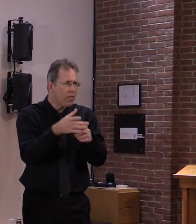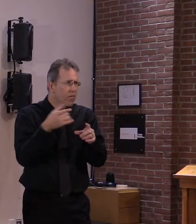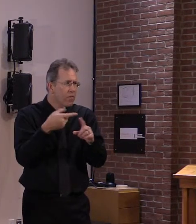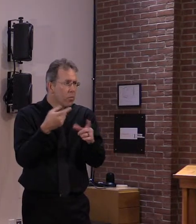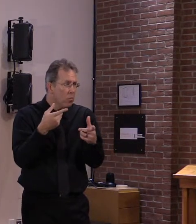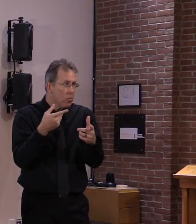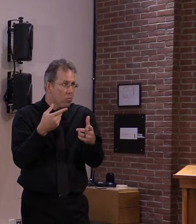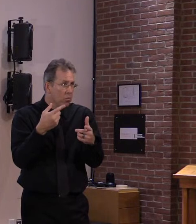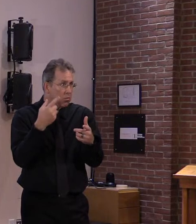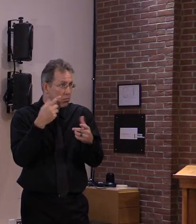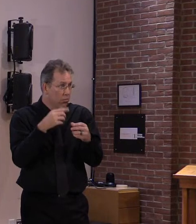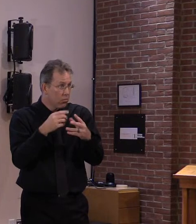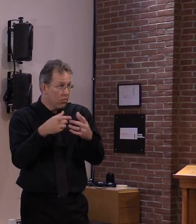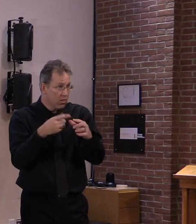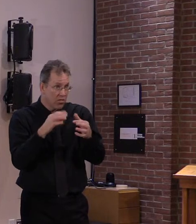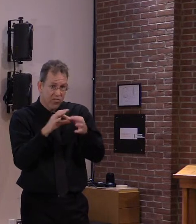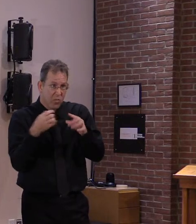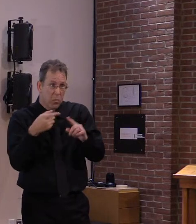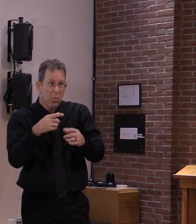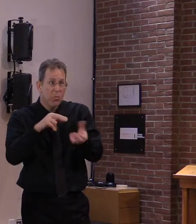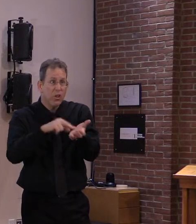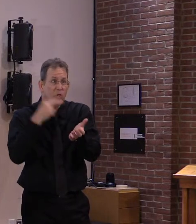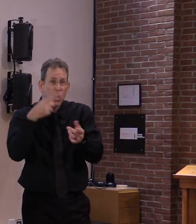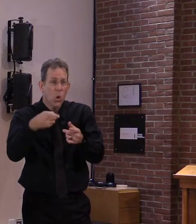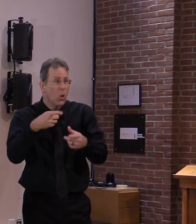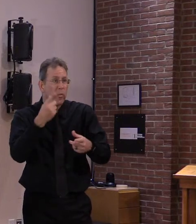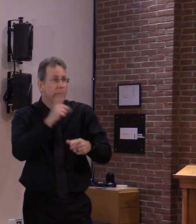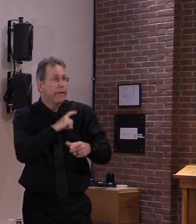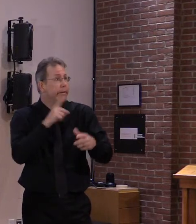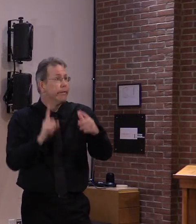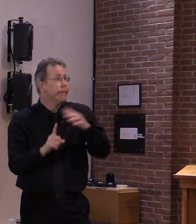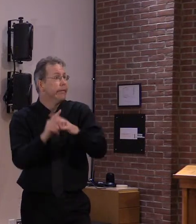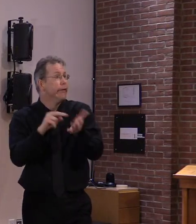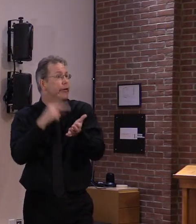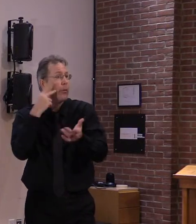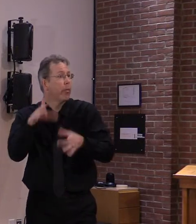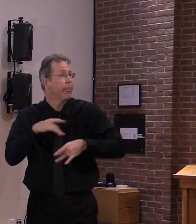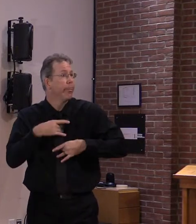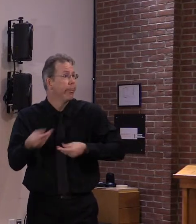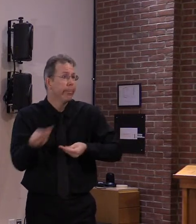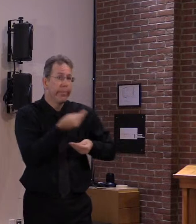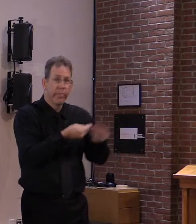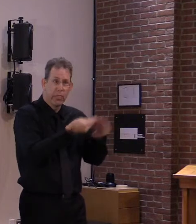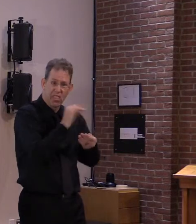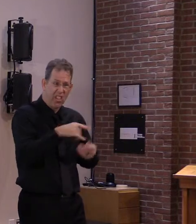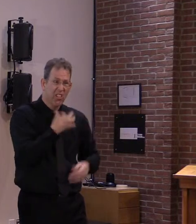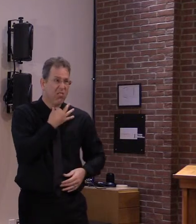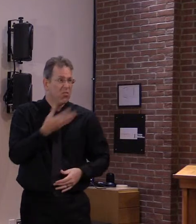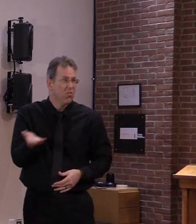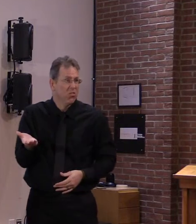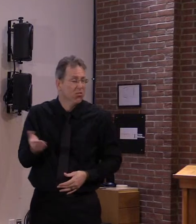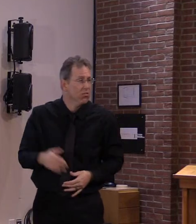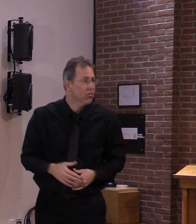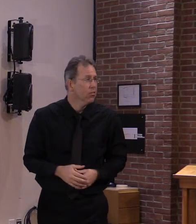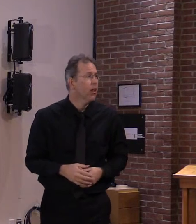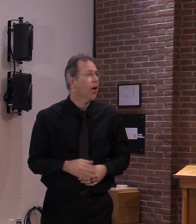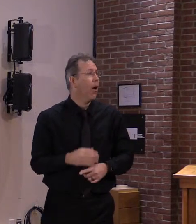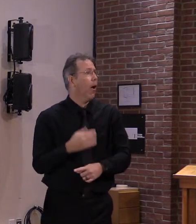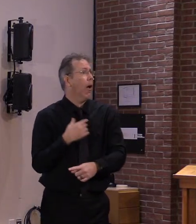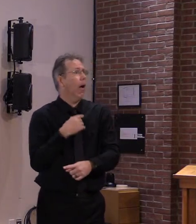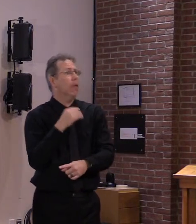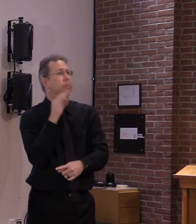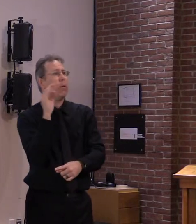still a quarantine situation as originally announced, and with the deer season coming to an end, his